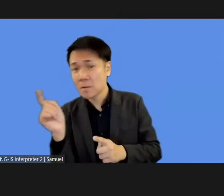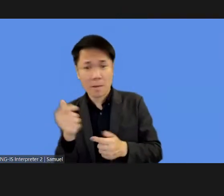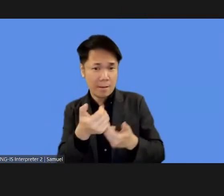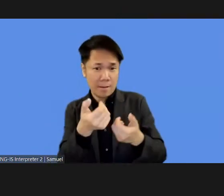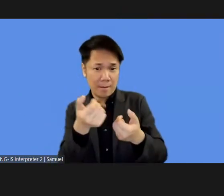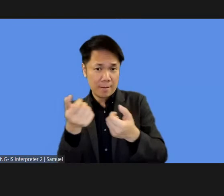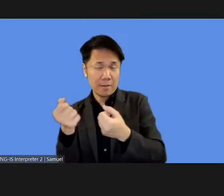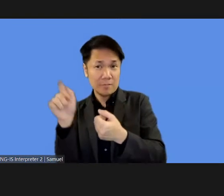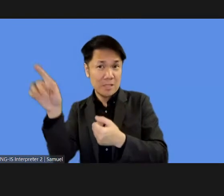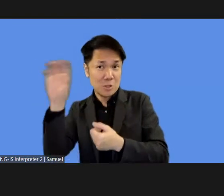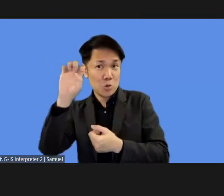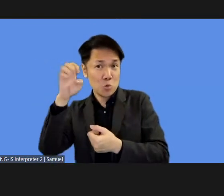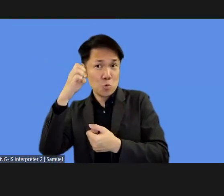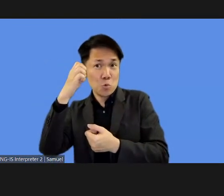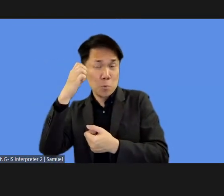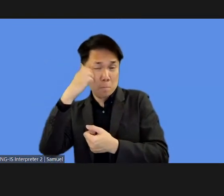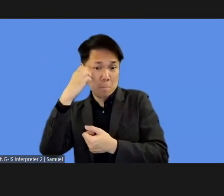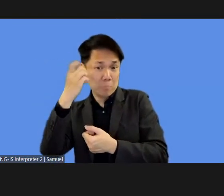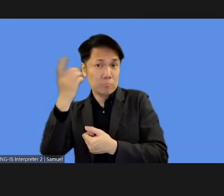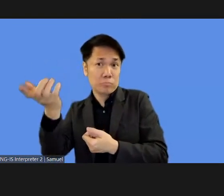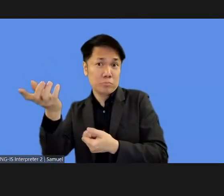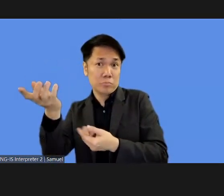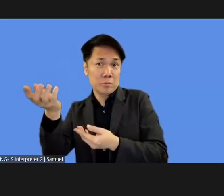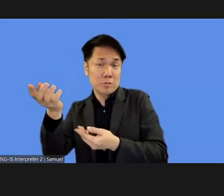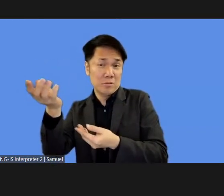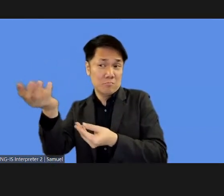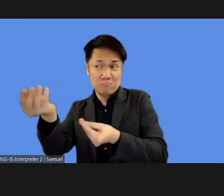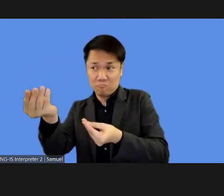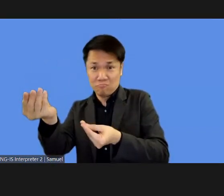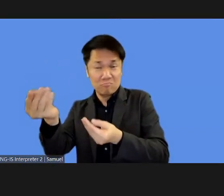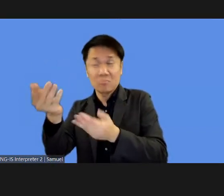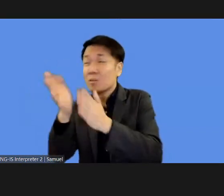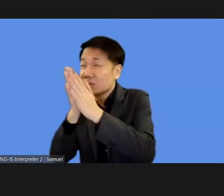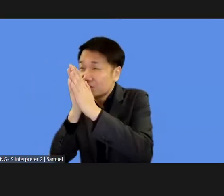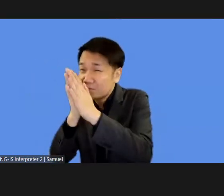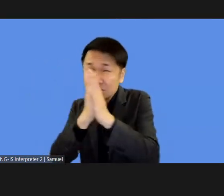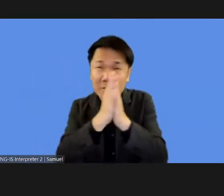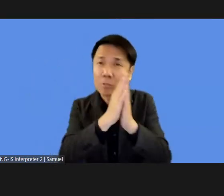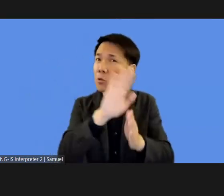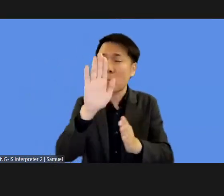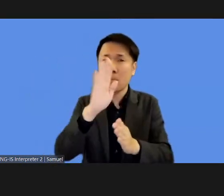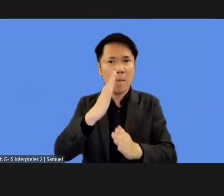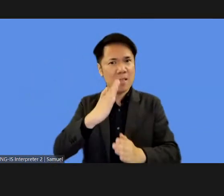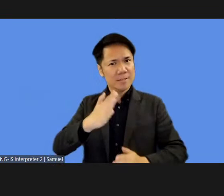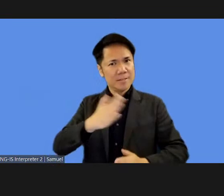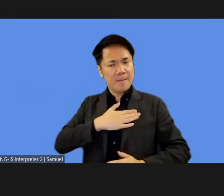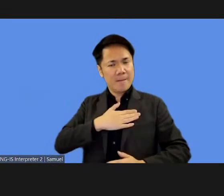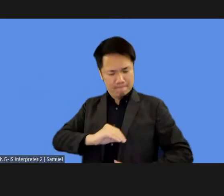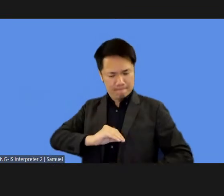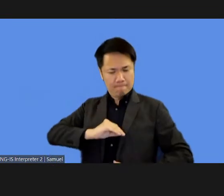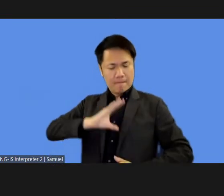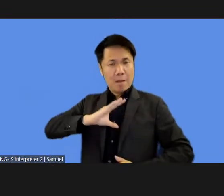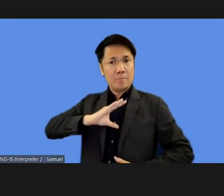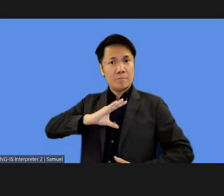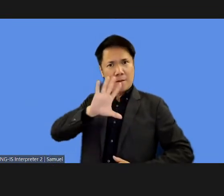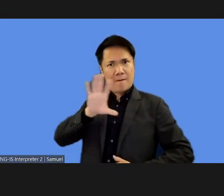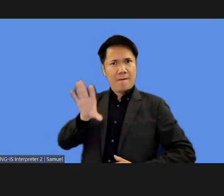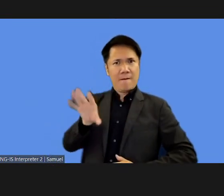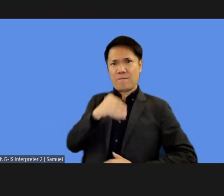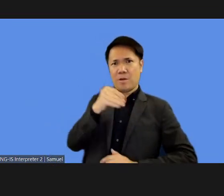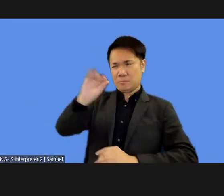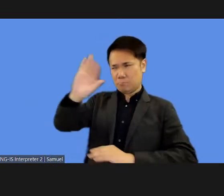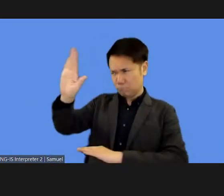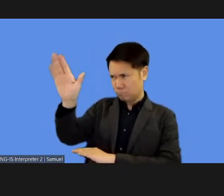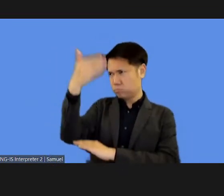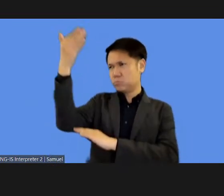pool our efforts so that we can fly the flag of Africa very high. Thank you. Thank you very much. I'd like to thank